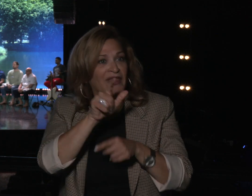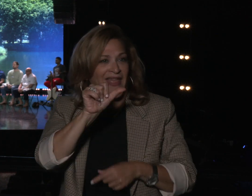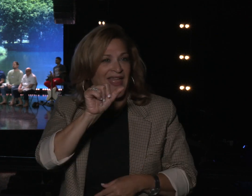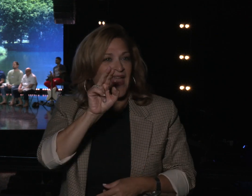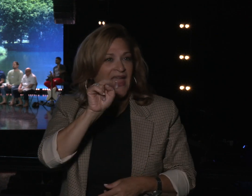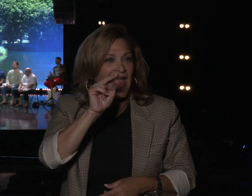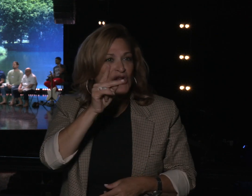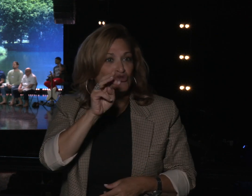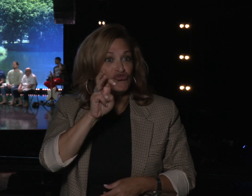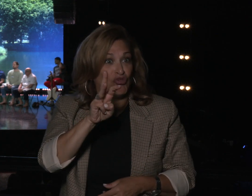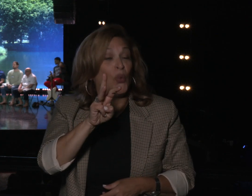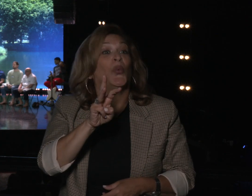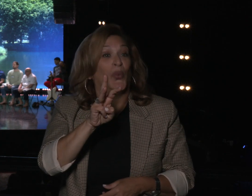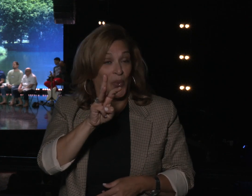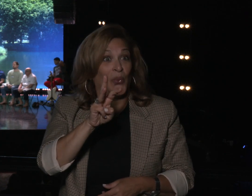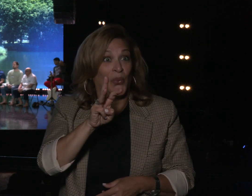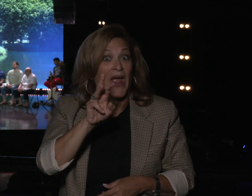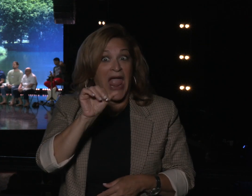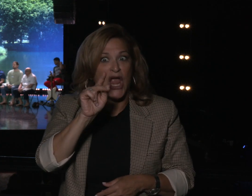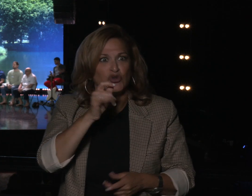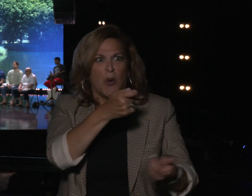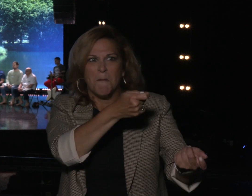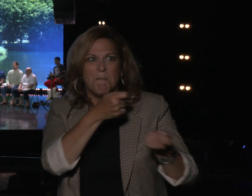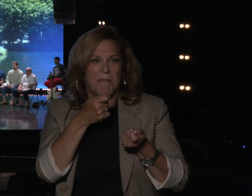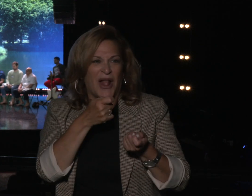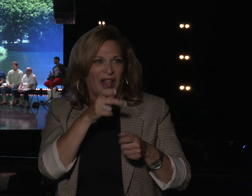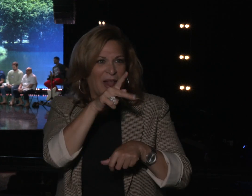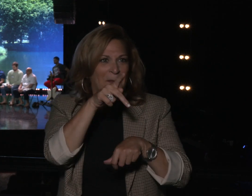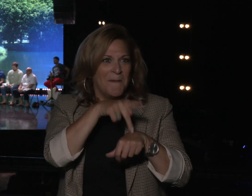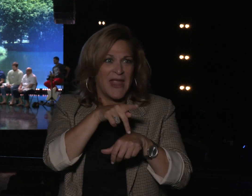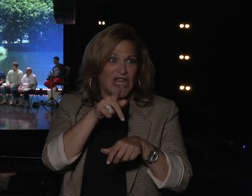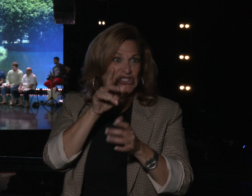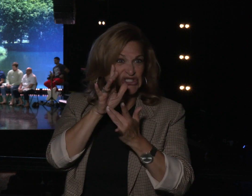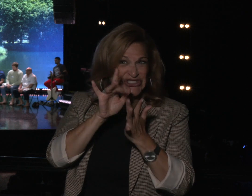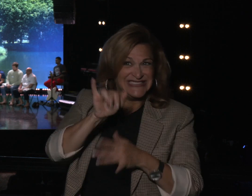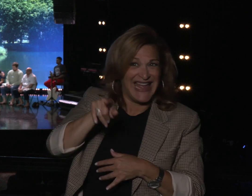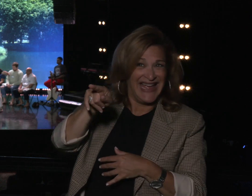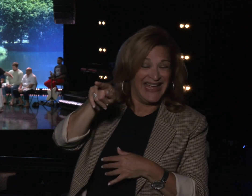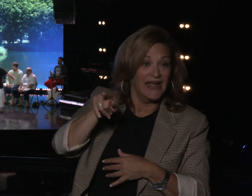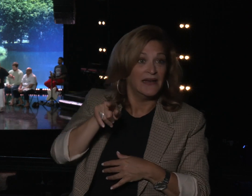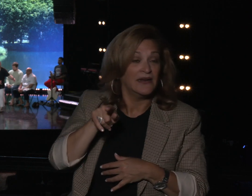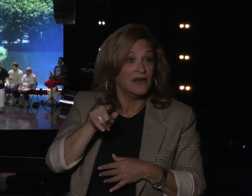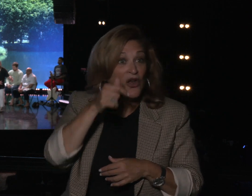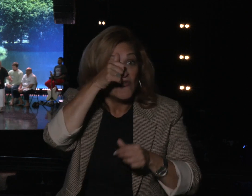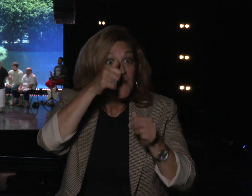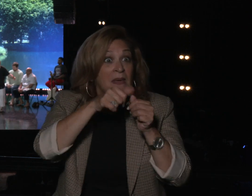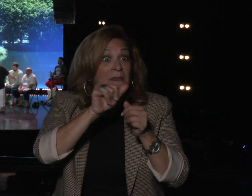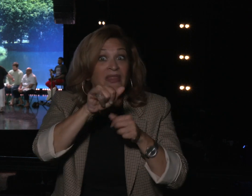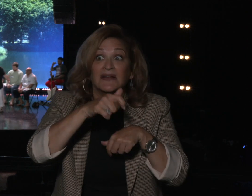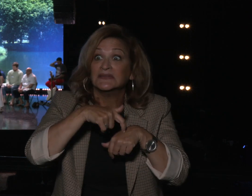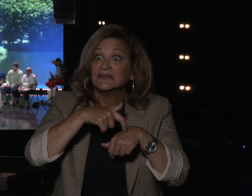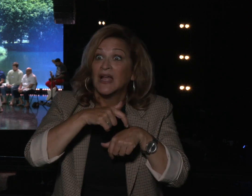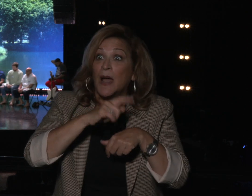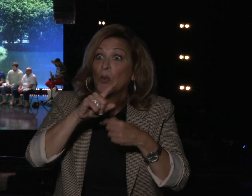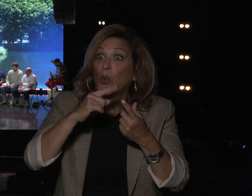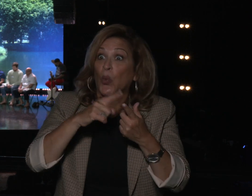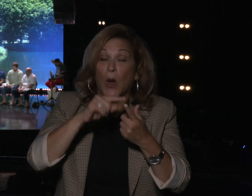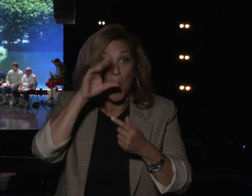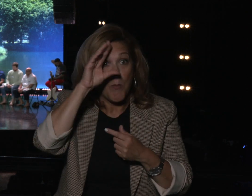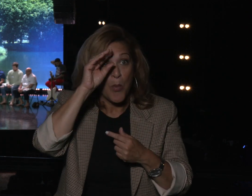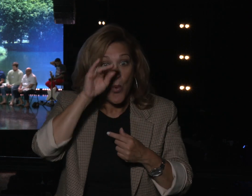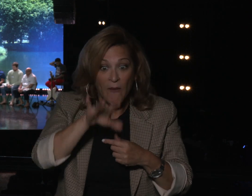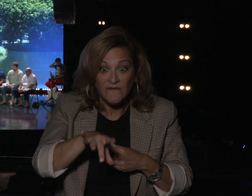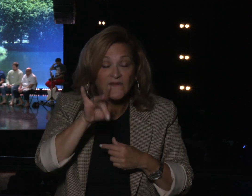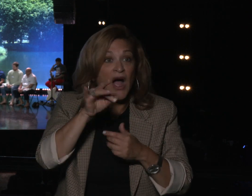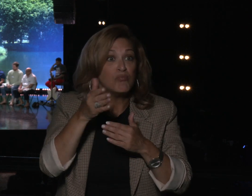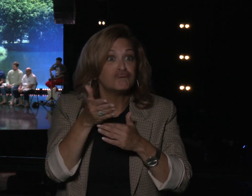to Jesus. Also, again, with the fish and the loaves, the feeding the 5,000, it was Andrew that finds the little boy with the fish and the loaves and actually brings him to